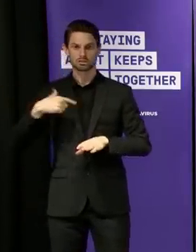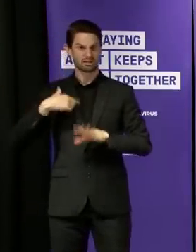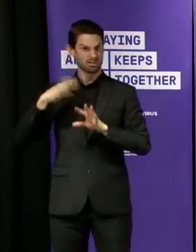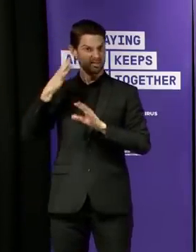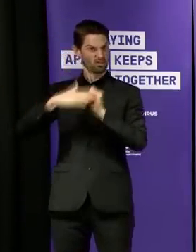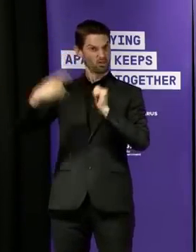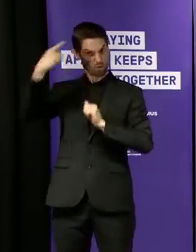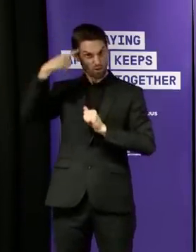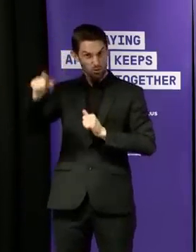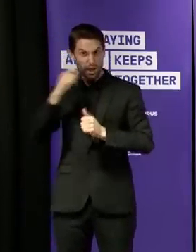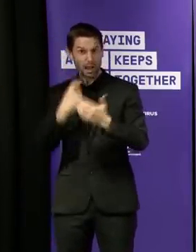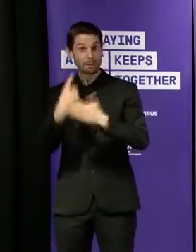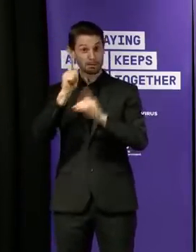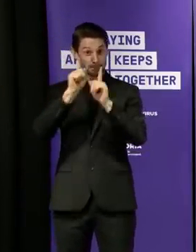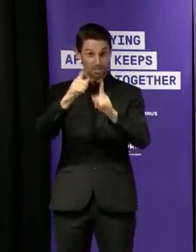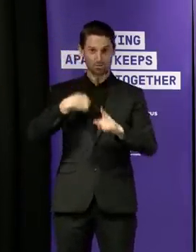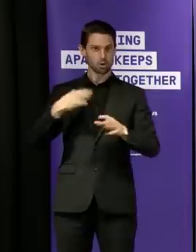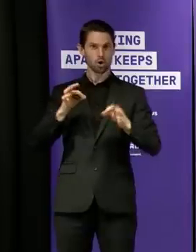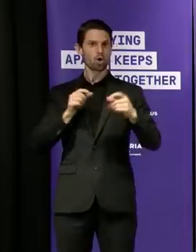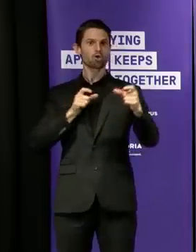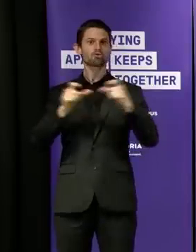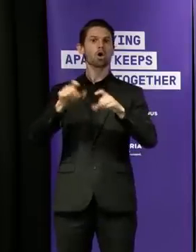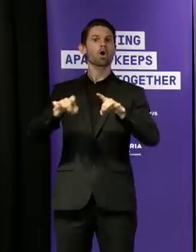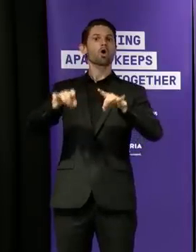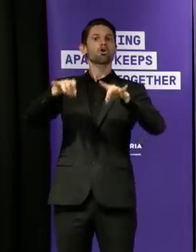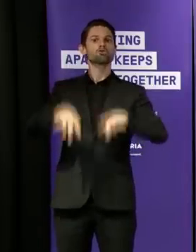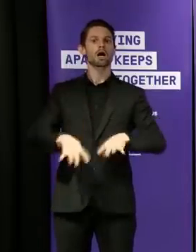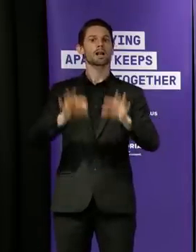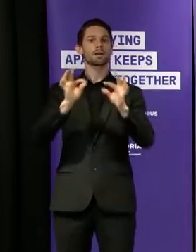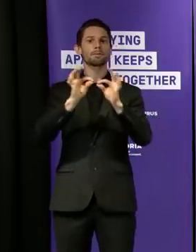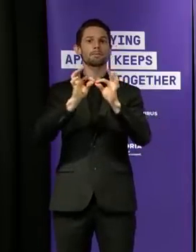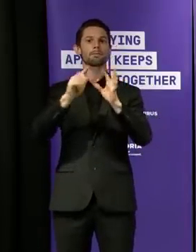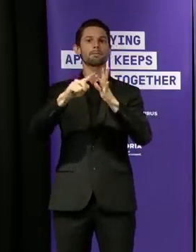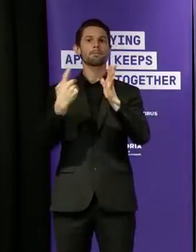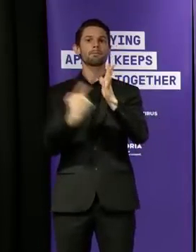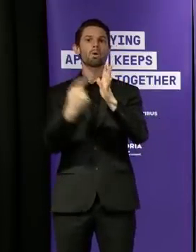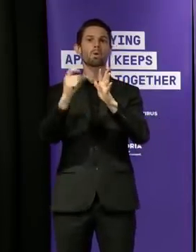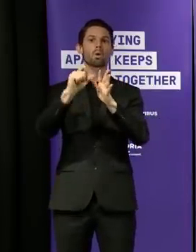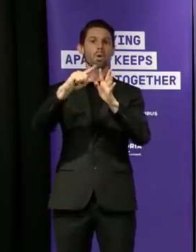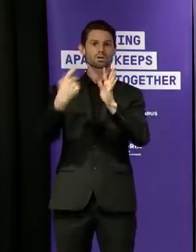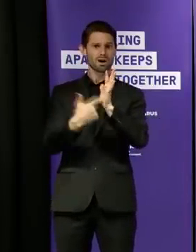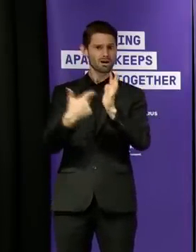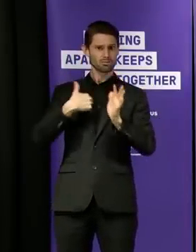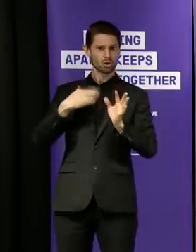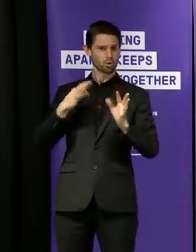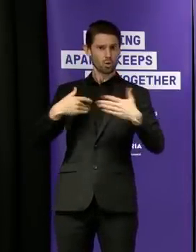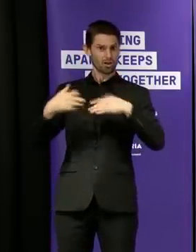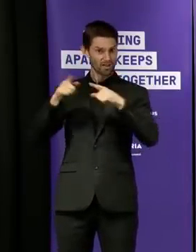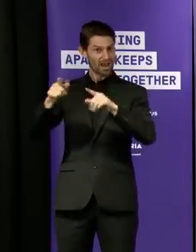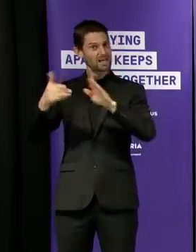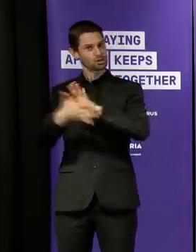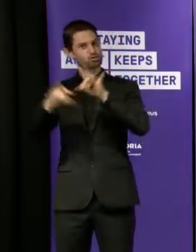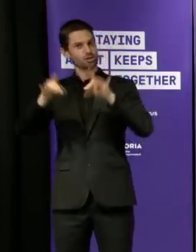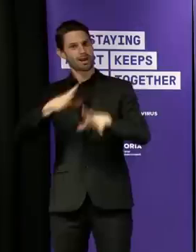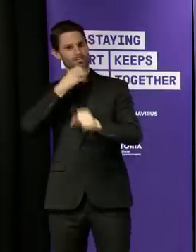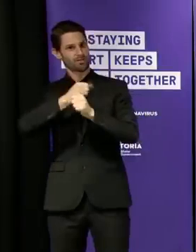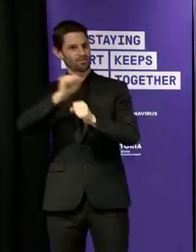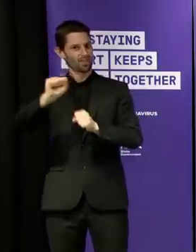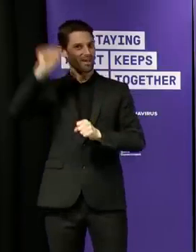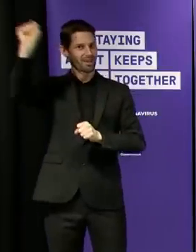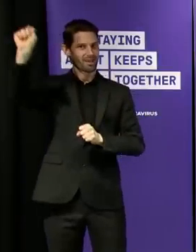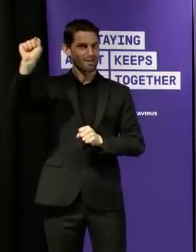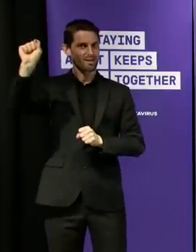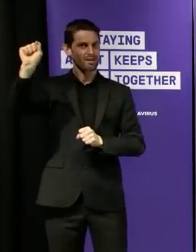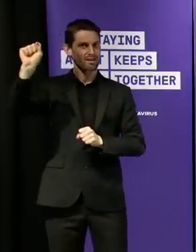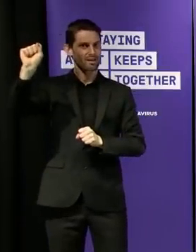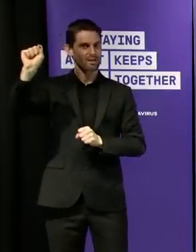can. But I don't control the borders, and I don't control what happens at Sydney Airport, and I don't think anyone can reasonably expect me to. So I'm not looking for a quarrel on